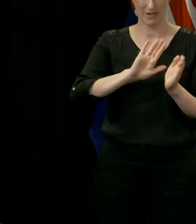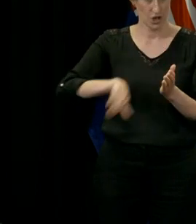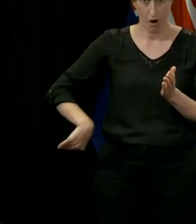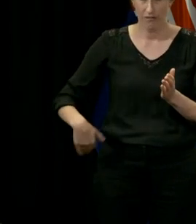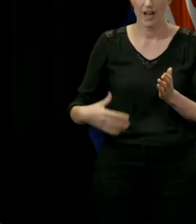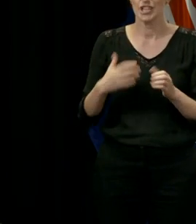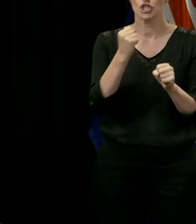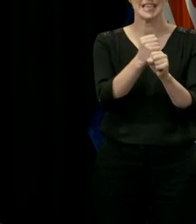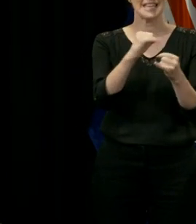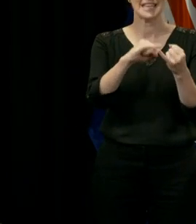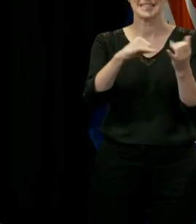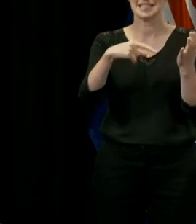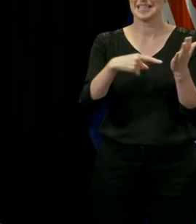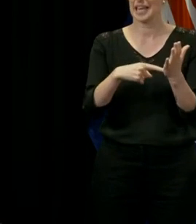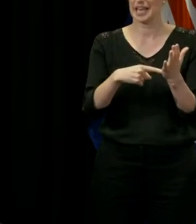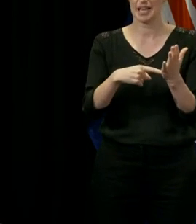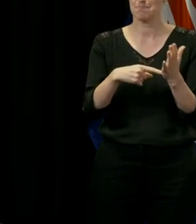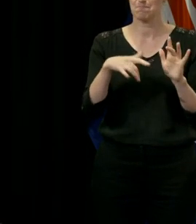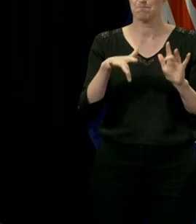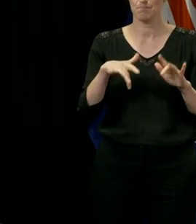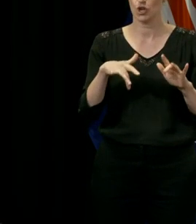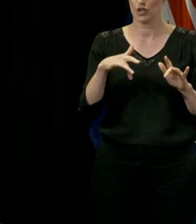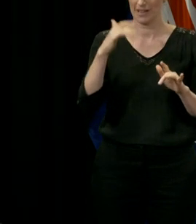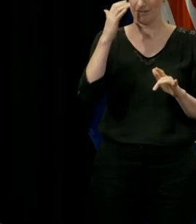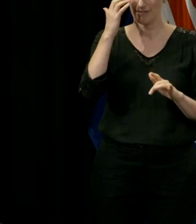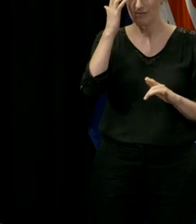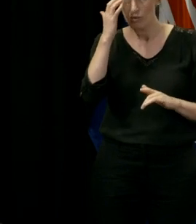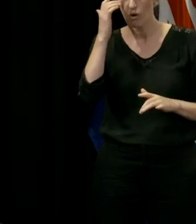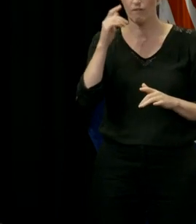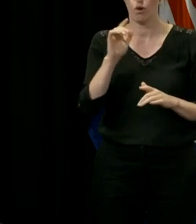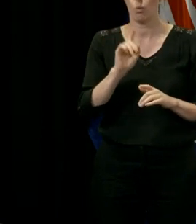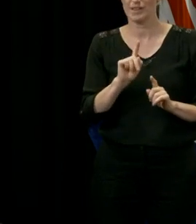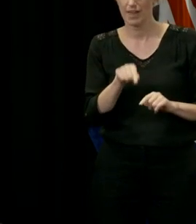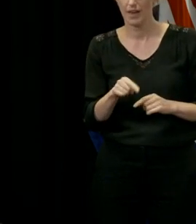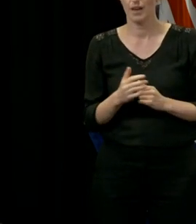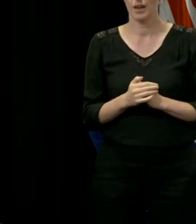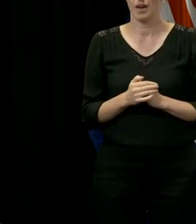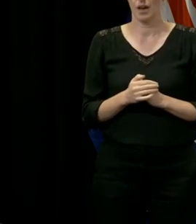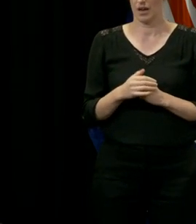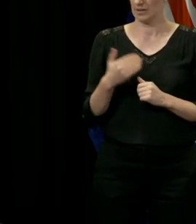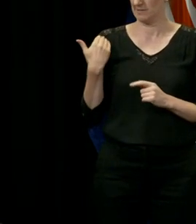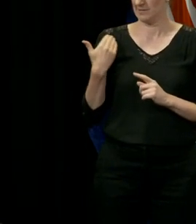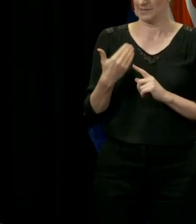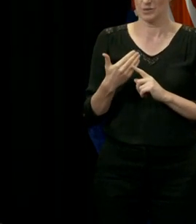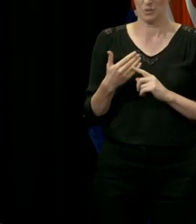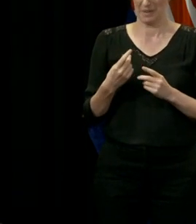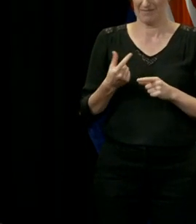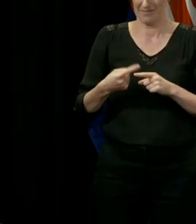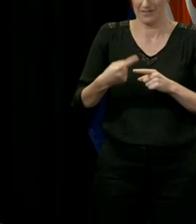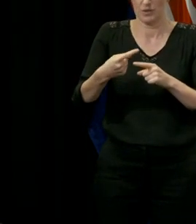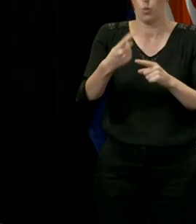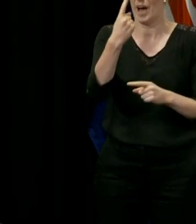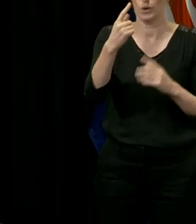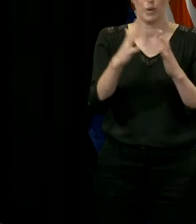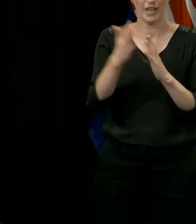GST, that hasn't been in our thinking up to this point. I'm always very wary in the speed that we've moved, given that it's a week ago